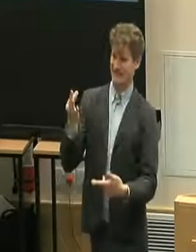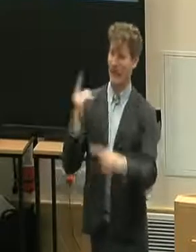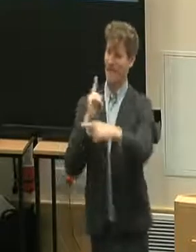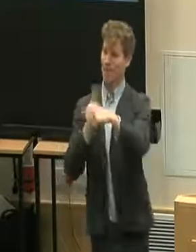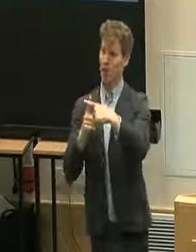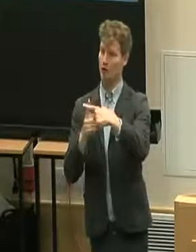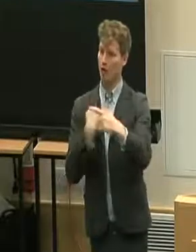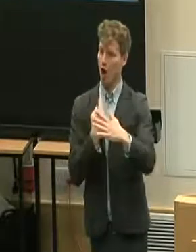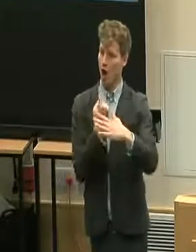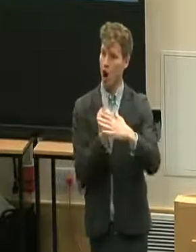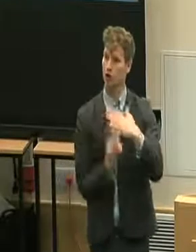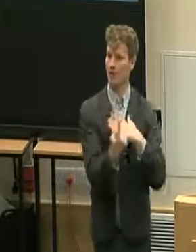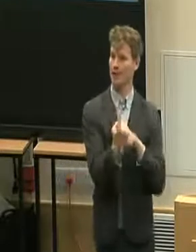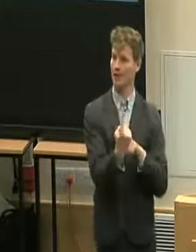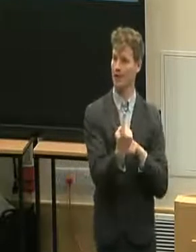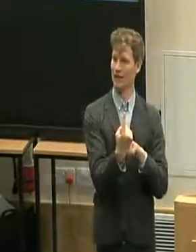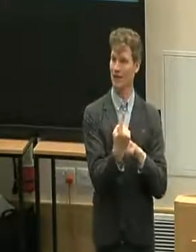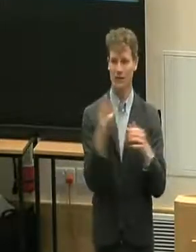extremely well. Autonomy is the